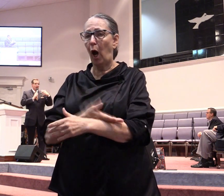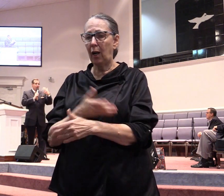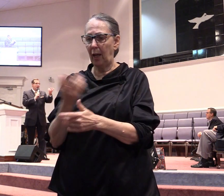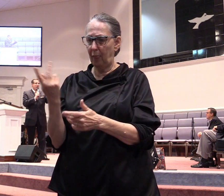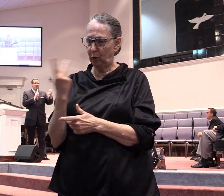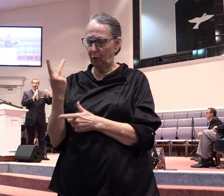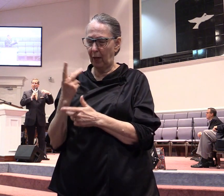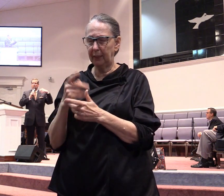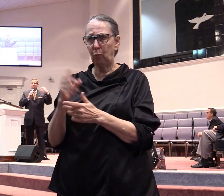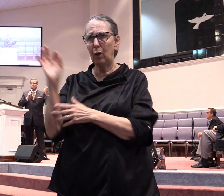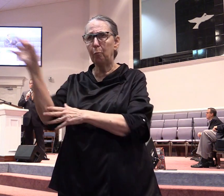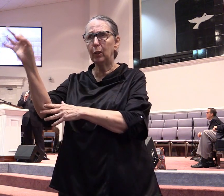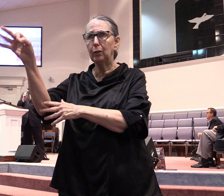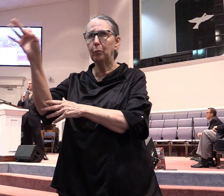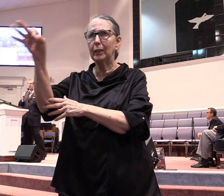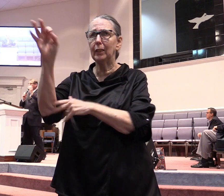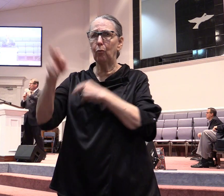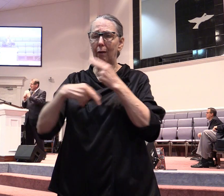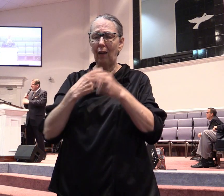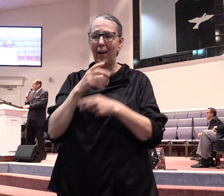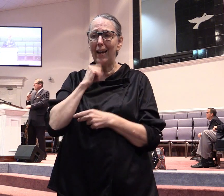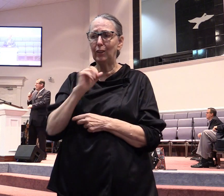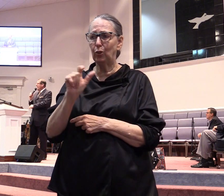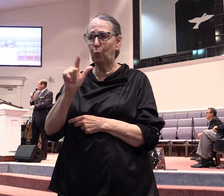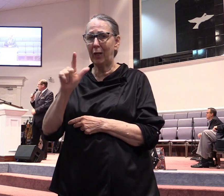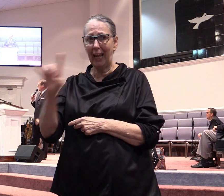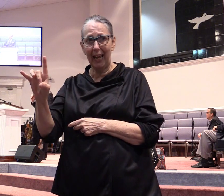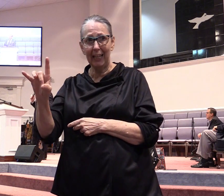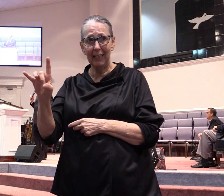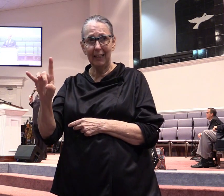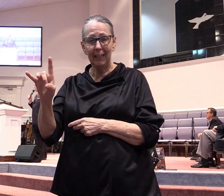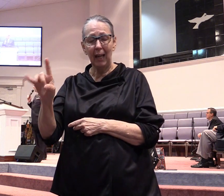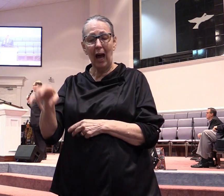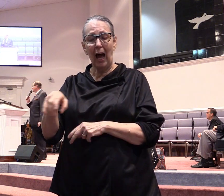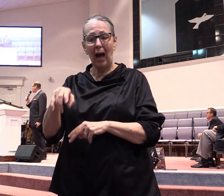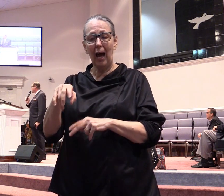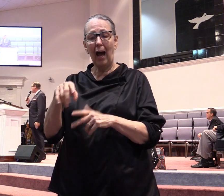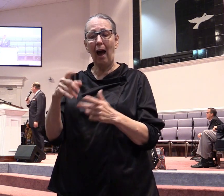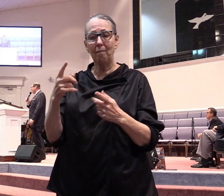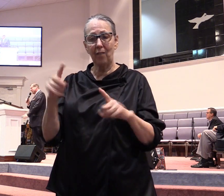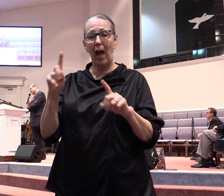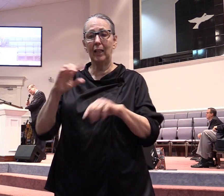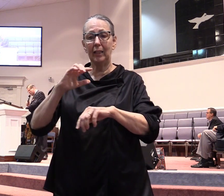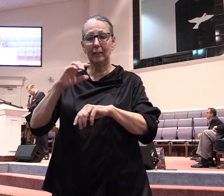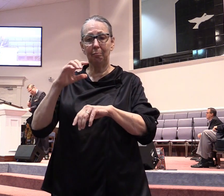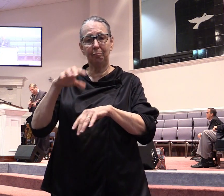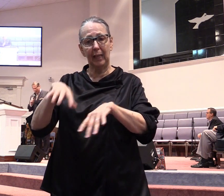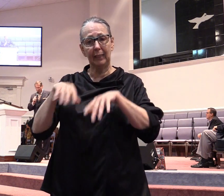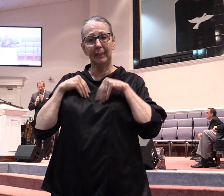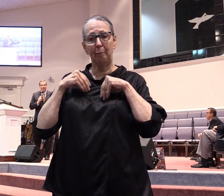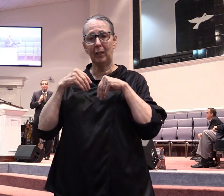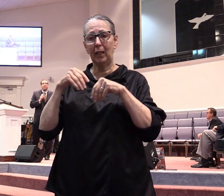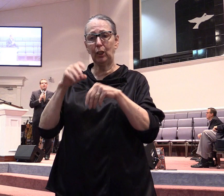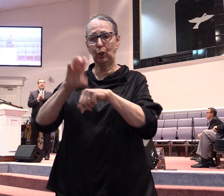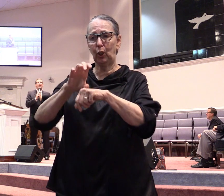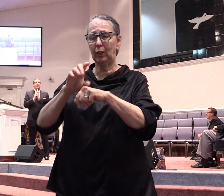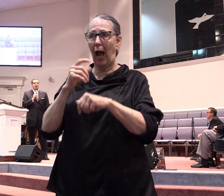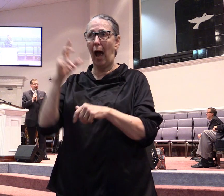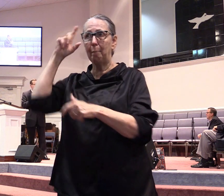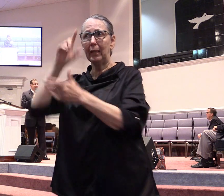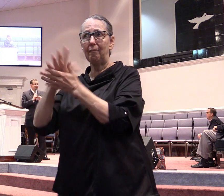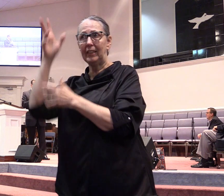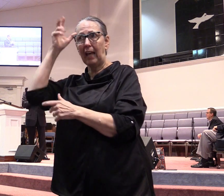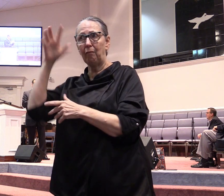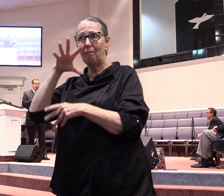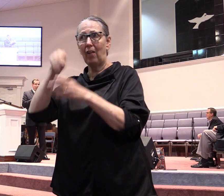And we was preaching the gospel and doing revivals age of 28. I settled to pastor my first church. I think the devil was all in that.